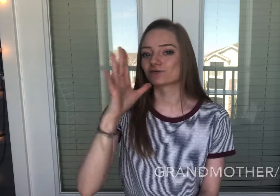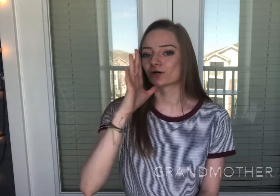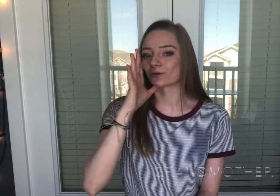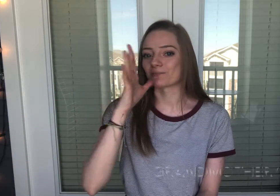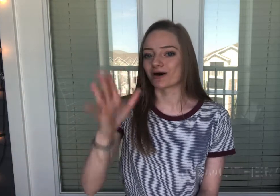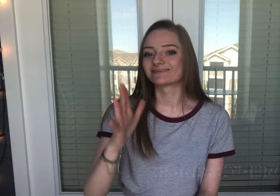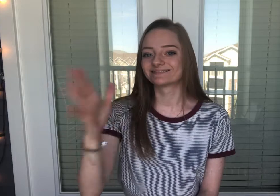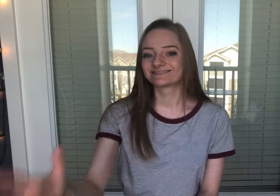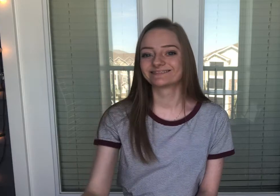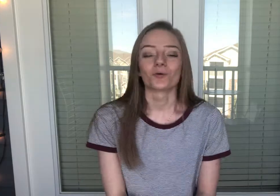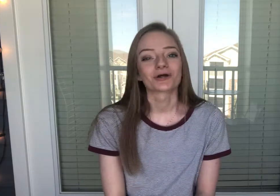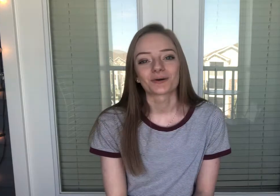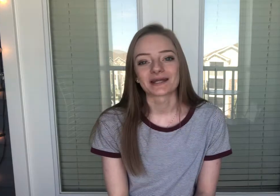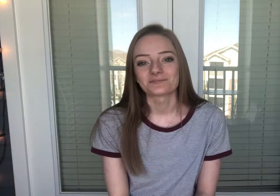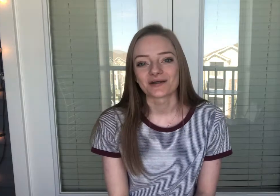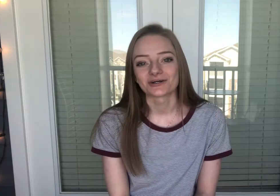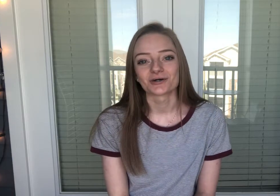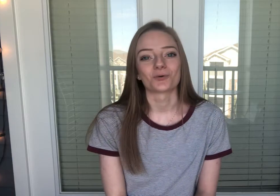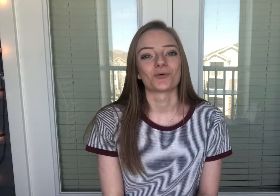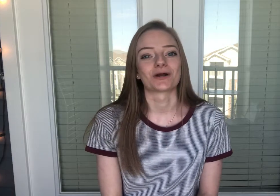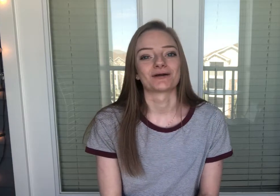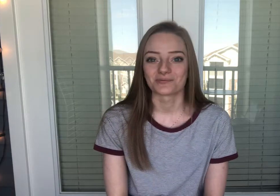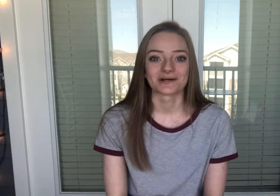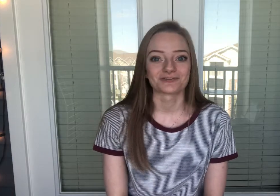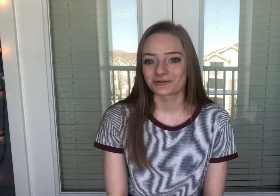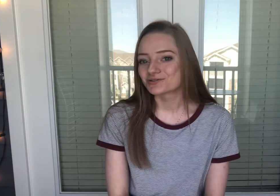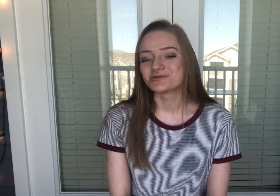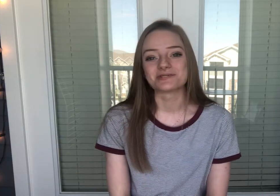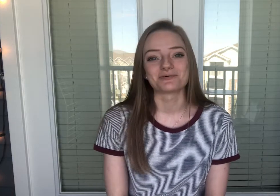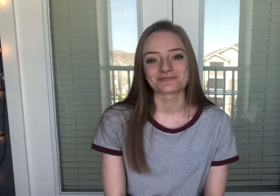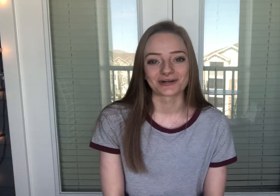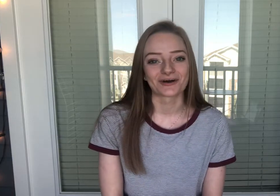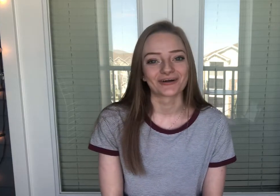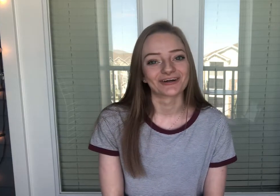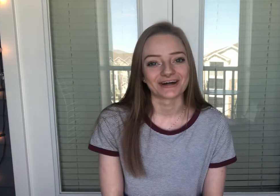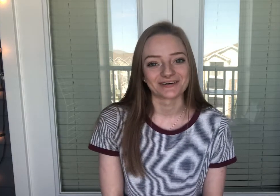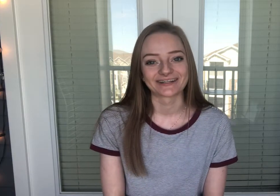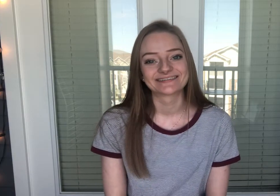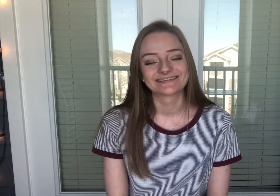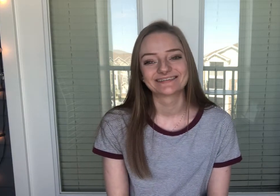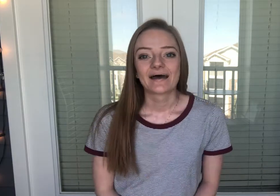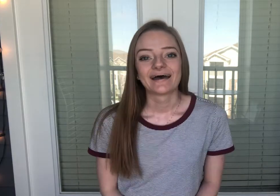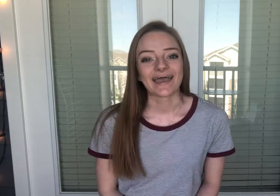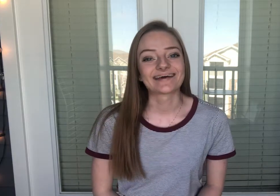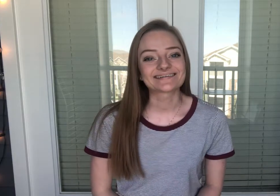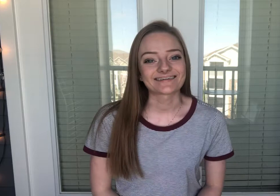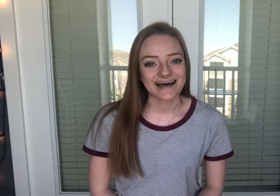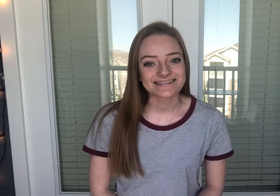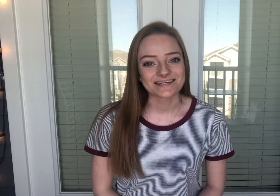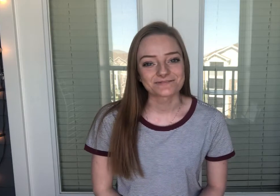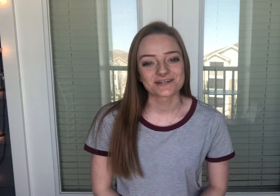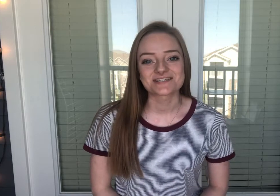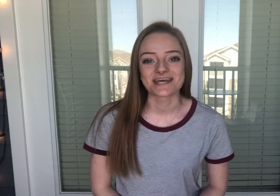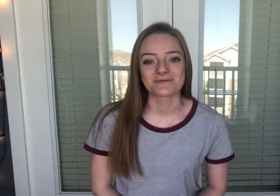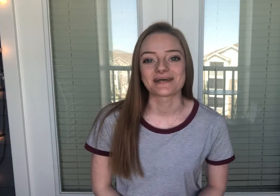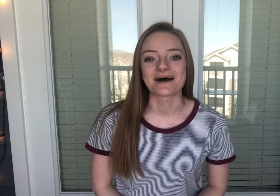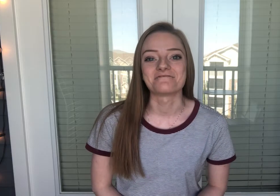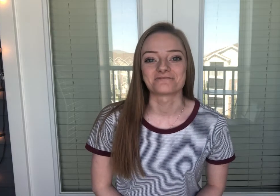a grandma, or grandmother, or whatever you choose to prefer to call your grandmother. And lastly for today, we have